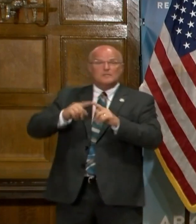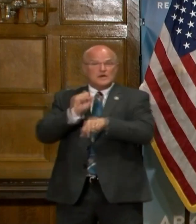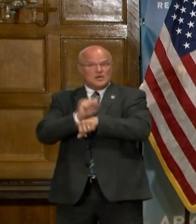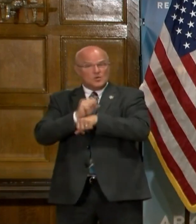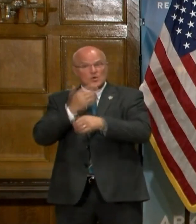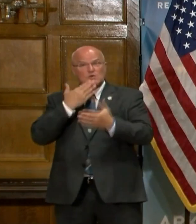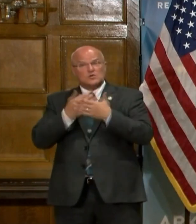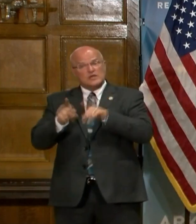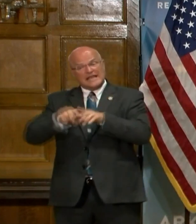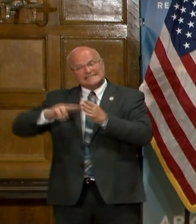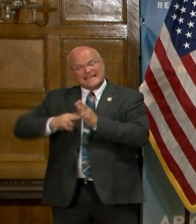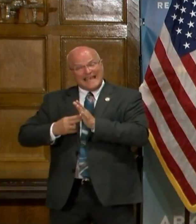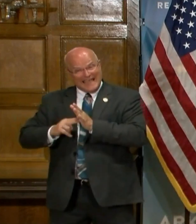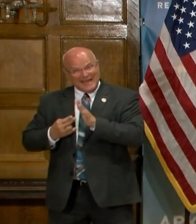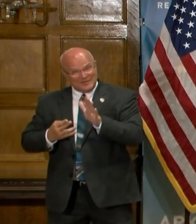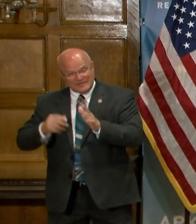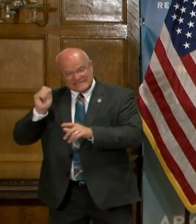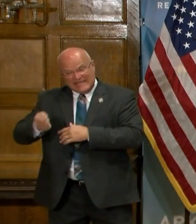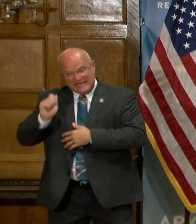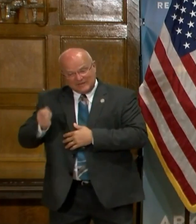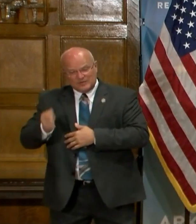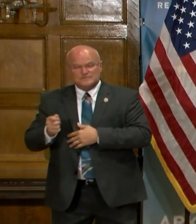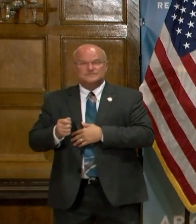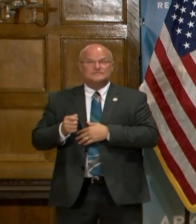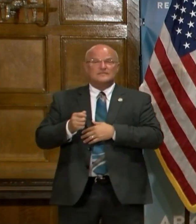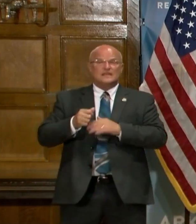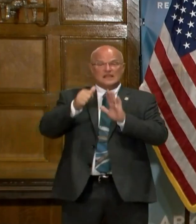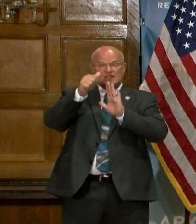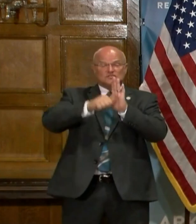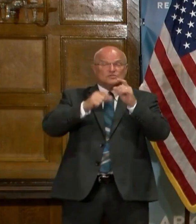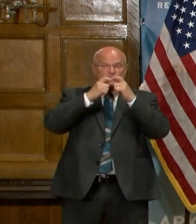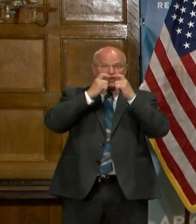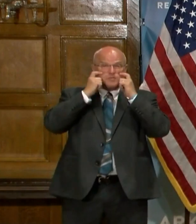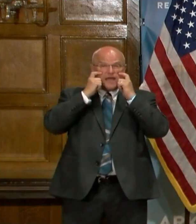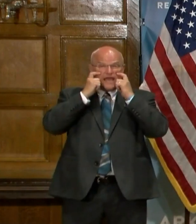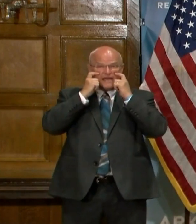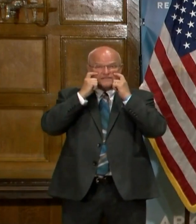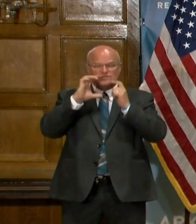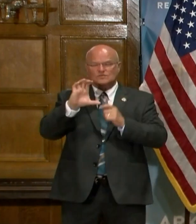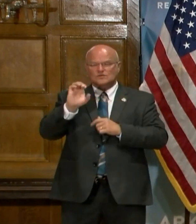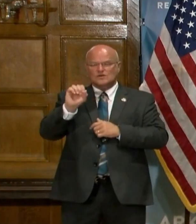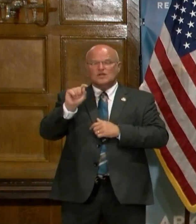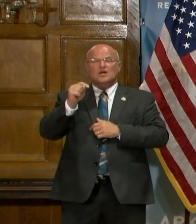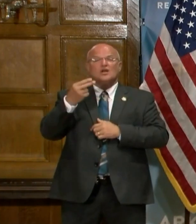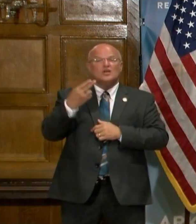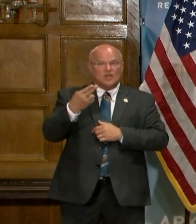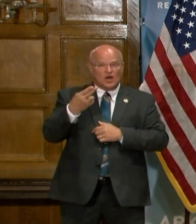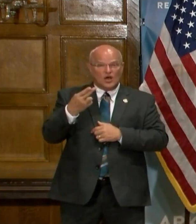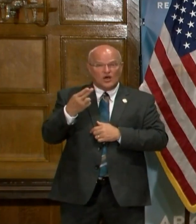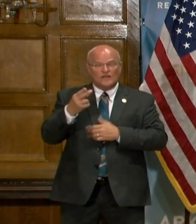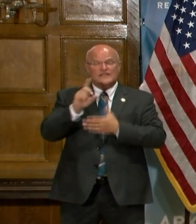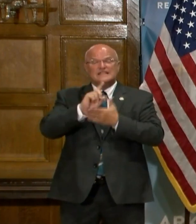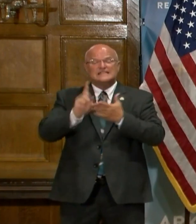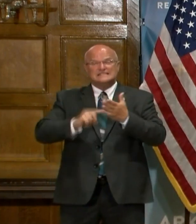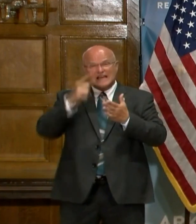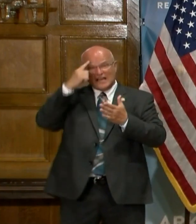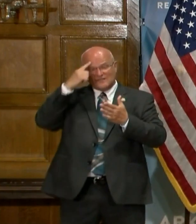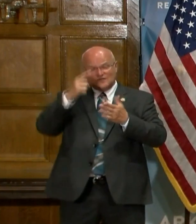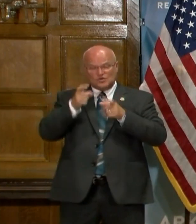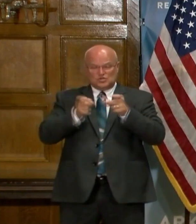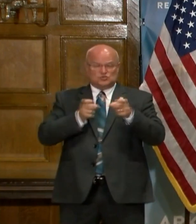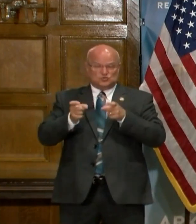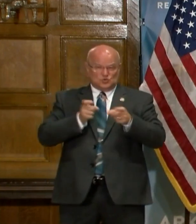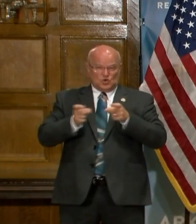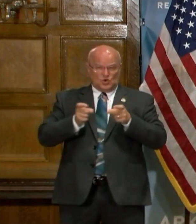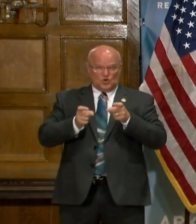but it works pretty well as a hammer. These surgical masks or cloth masks, they are designed for source control.